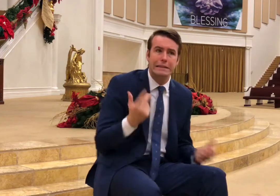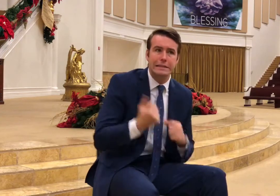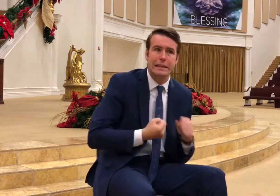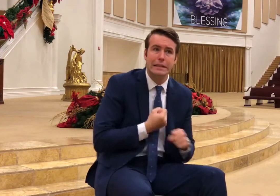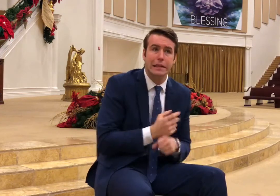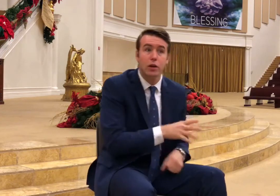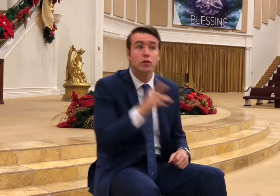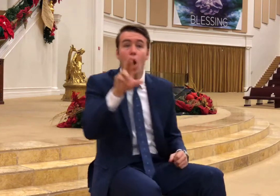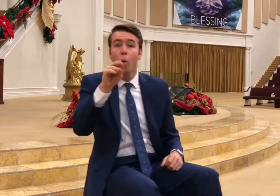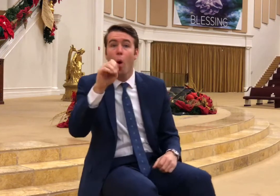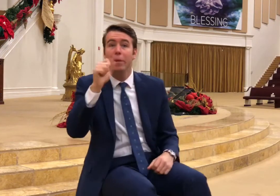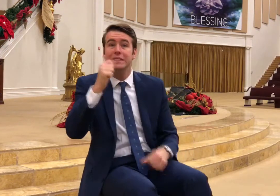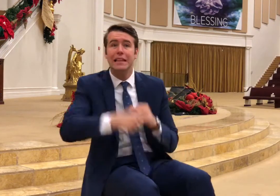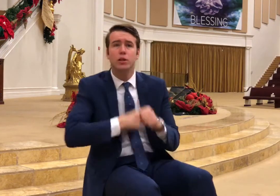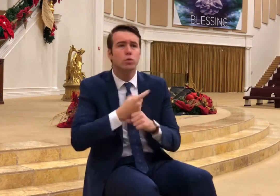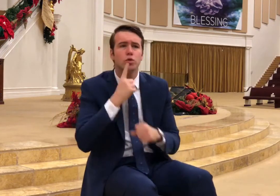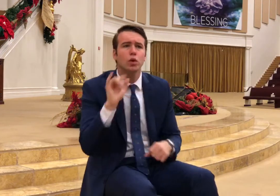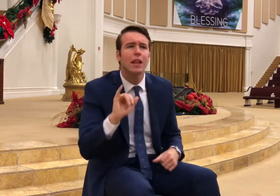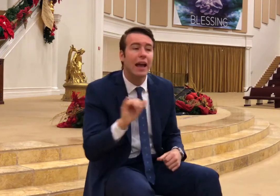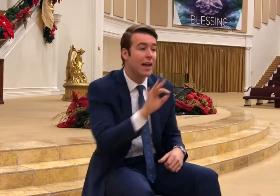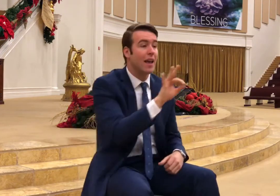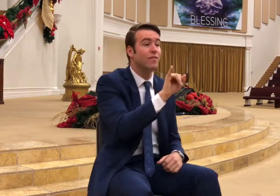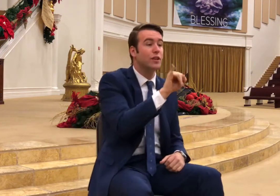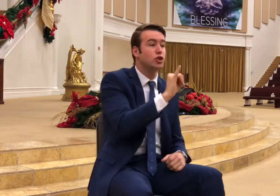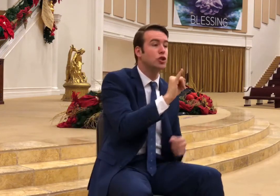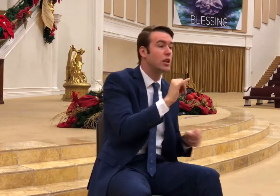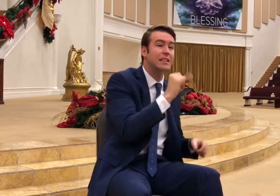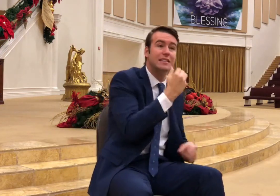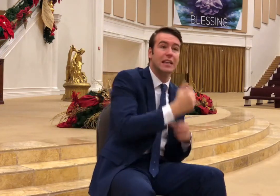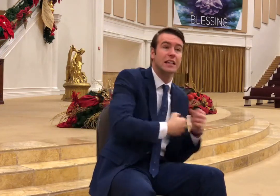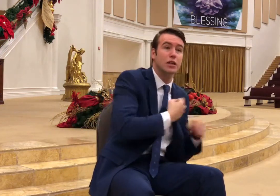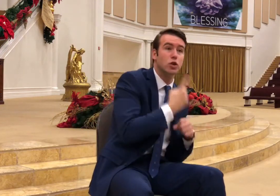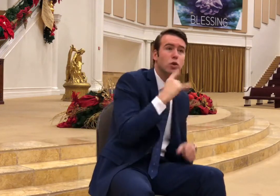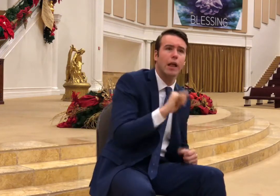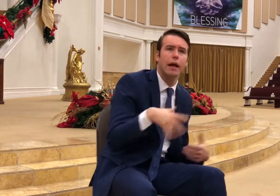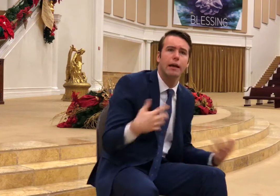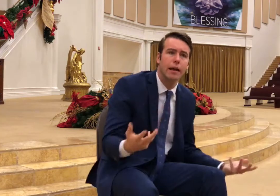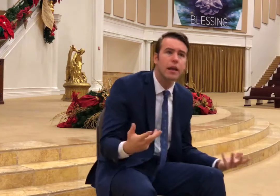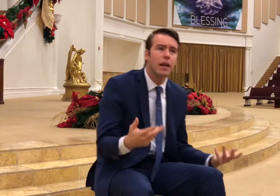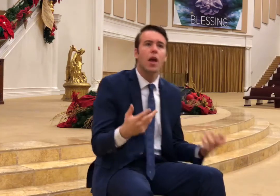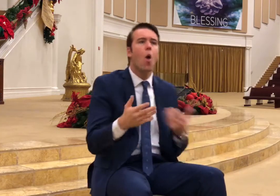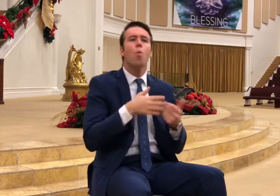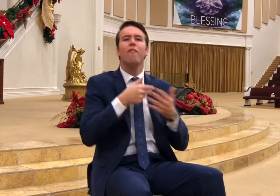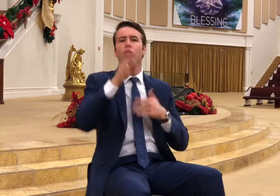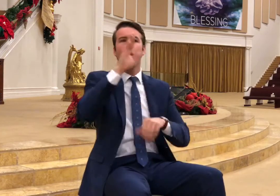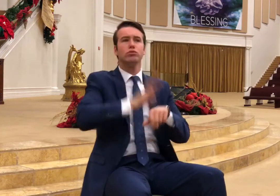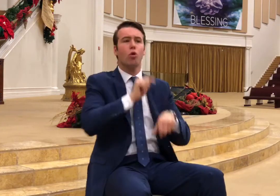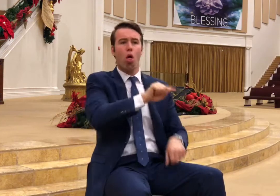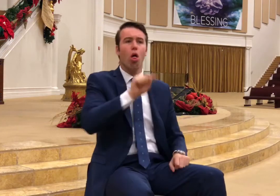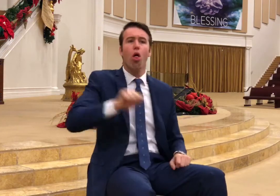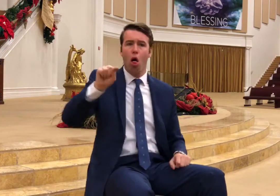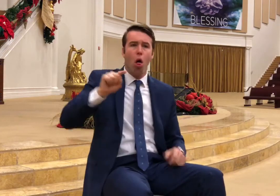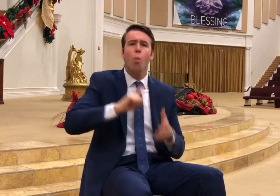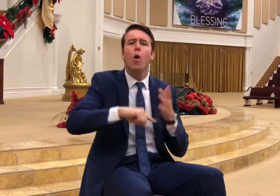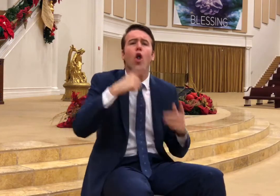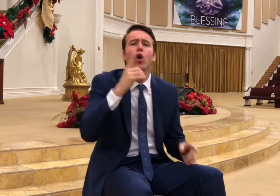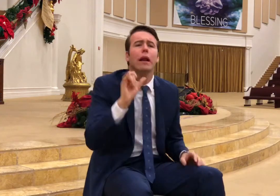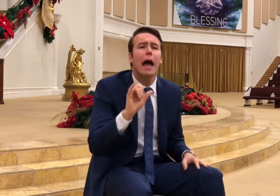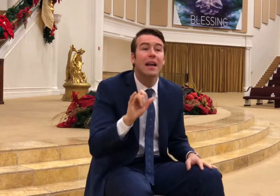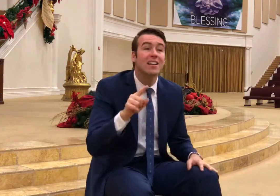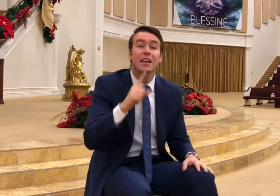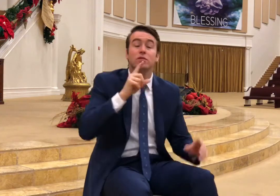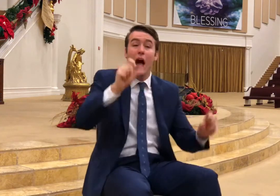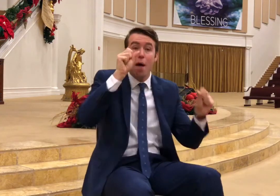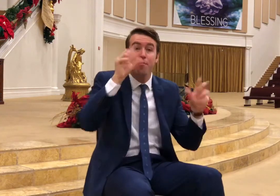like in Rome in 10 years? What's it going to look like in Fiji and the South Pacific and Palawan and wherever else God's doing? This is an